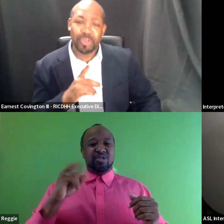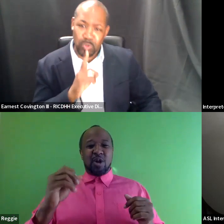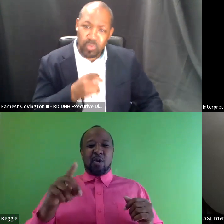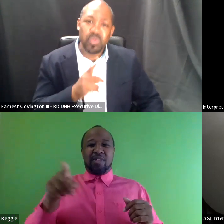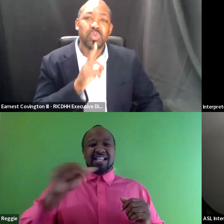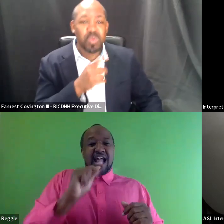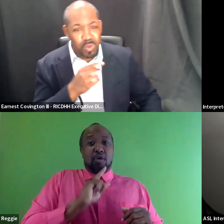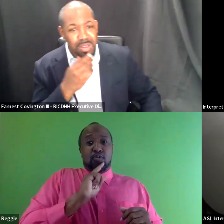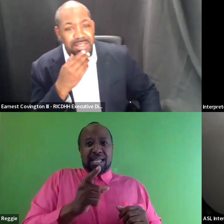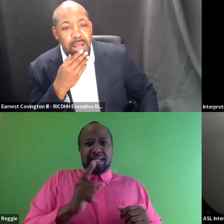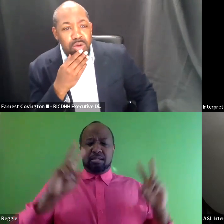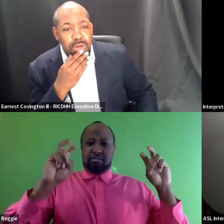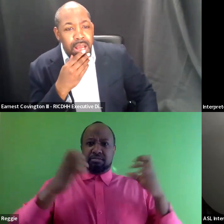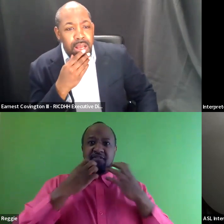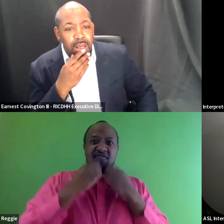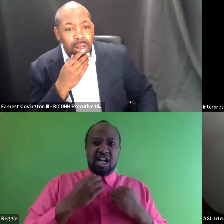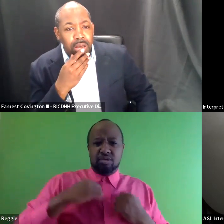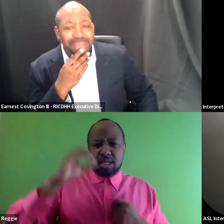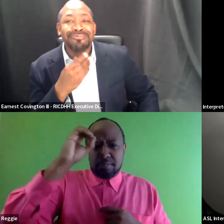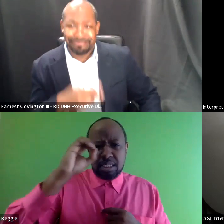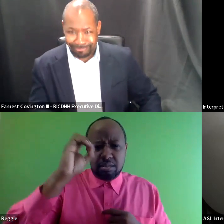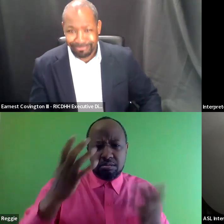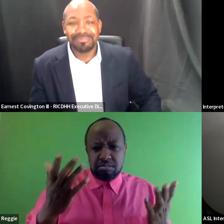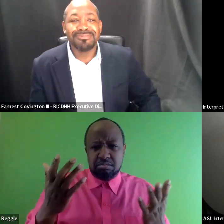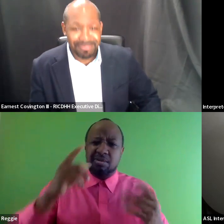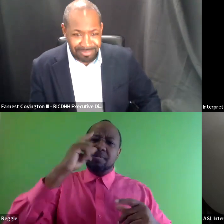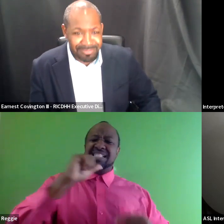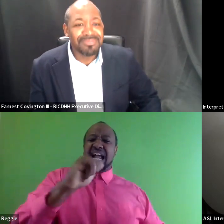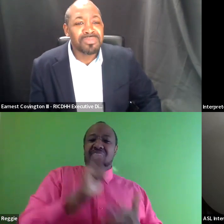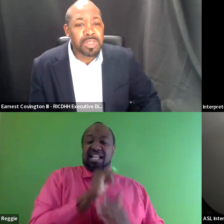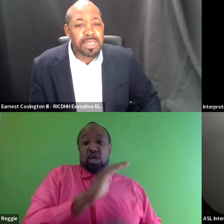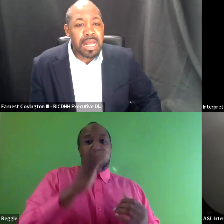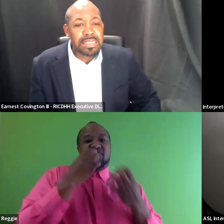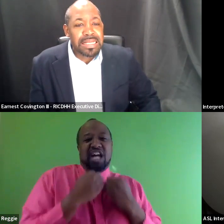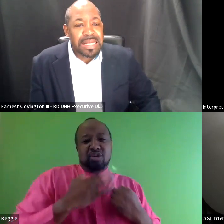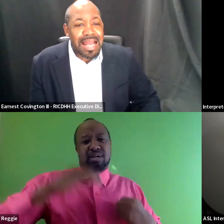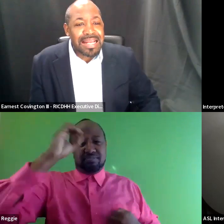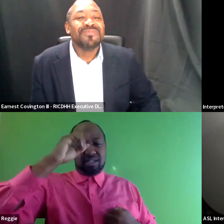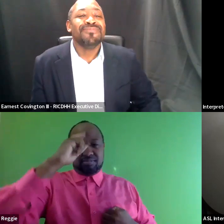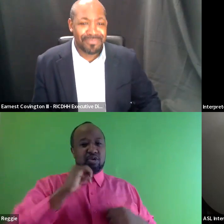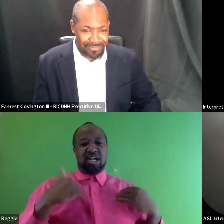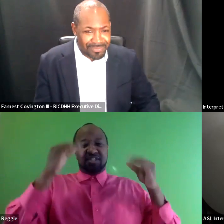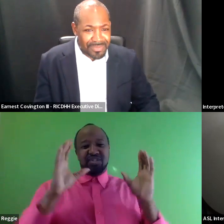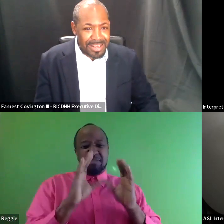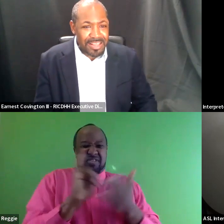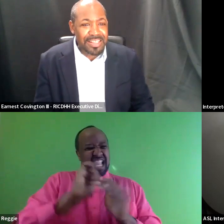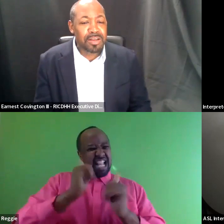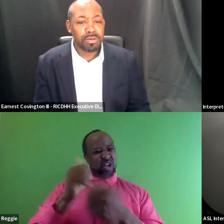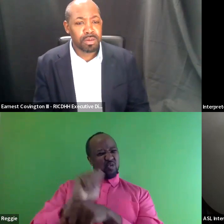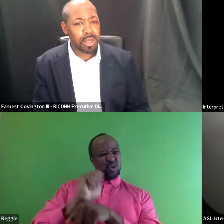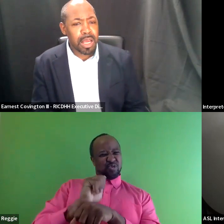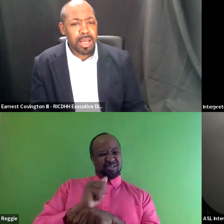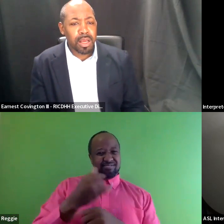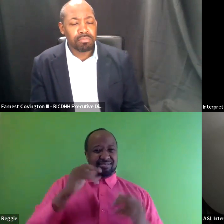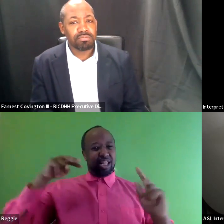You know, and earlier on, you know, I didn't have the teacher certificate either, right? And so my opinion really wasn't valued. And I thought, well, maybe it's because I don't have the